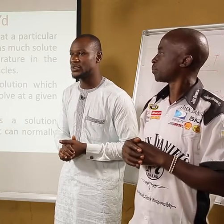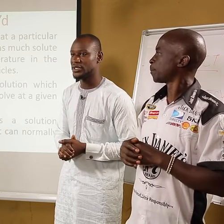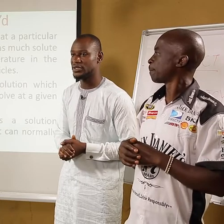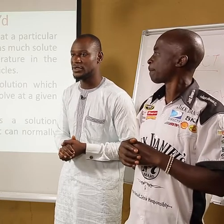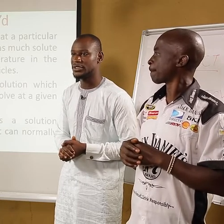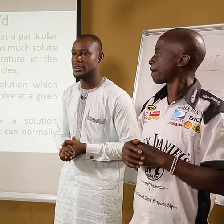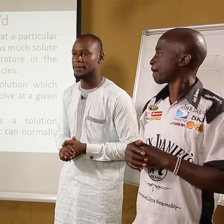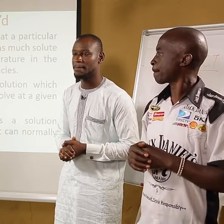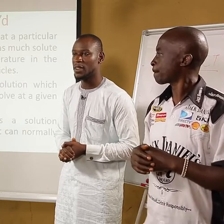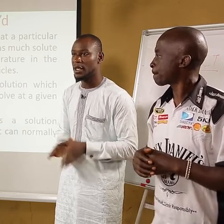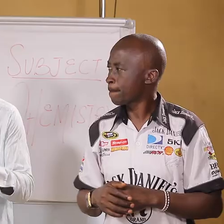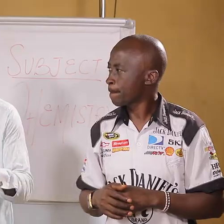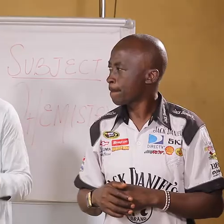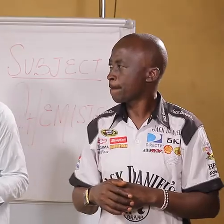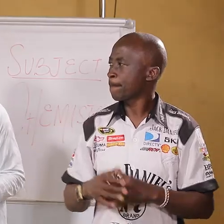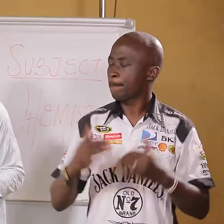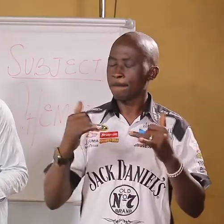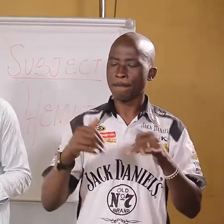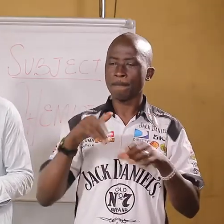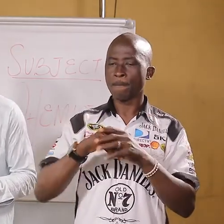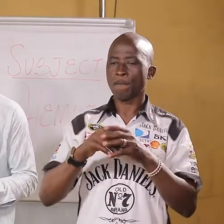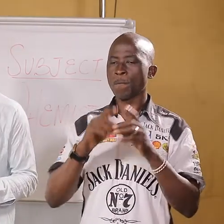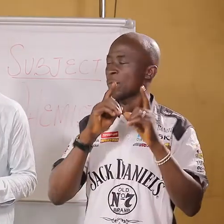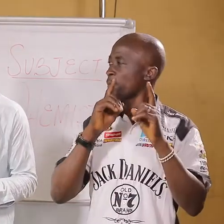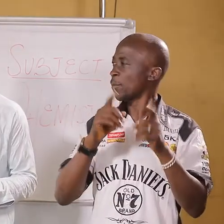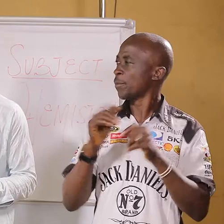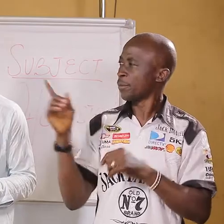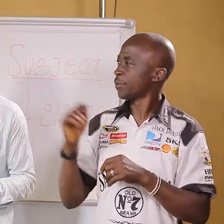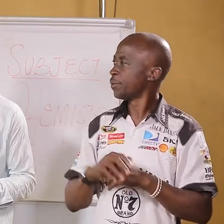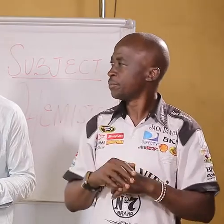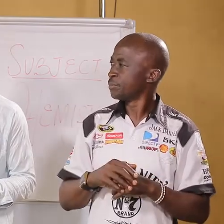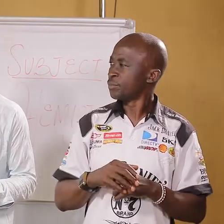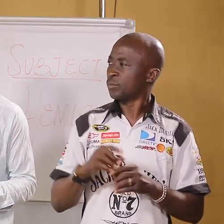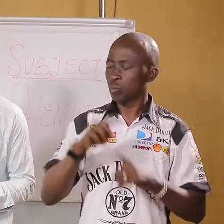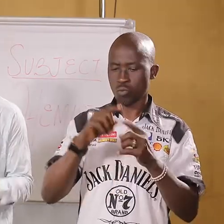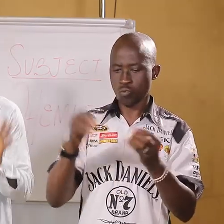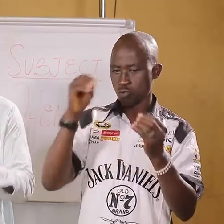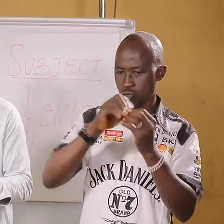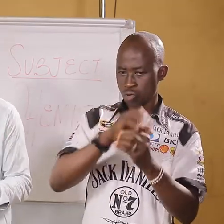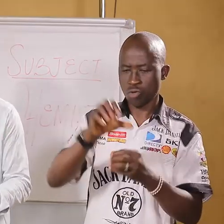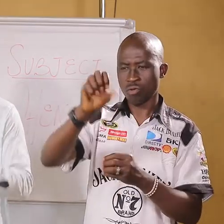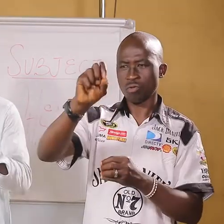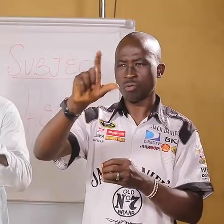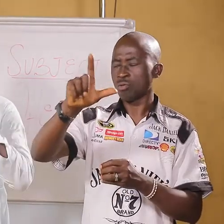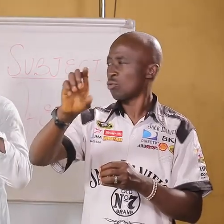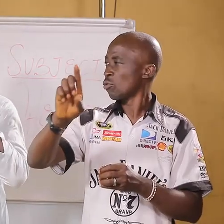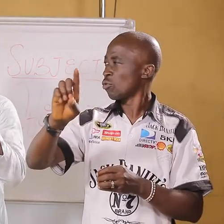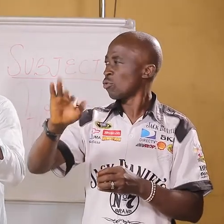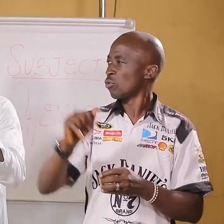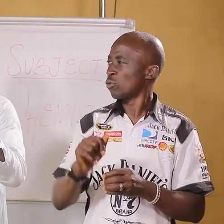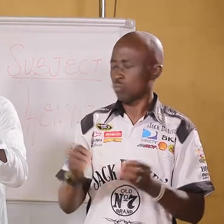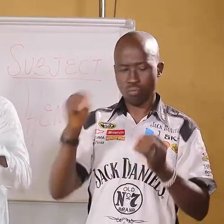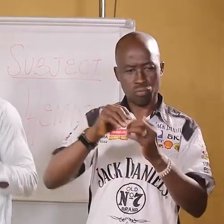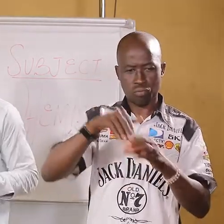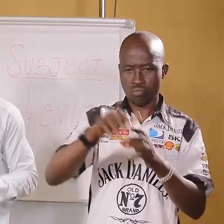and supersaturated solution. Now, in a solution, when you add a solute in a solvent, you add it in 3